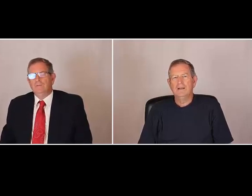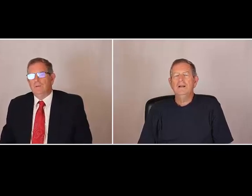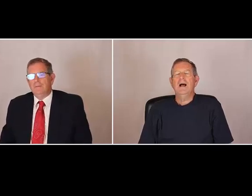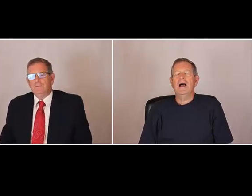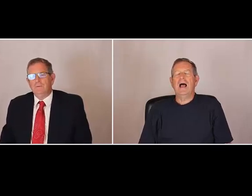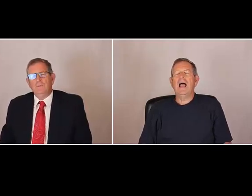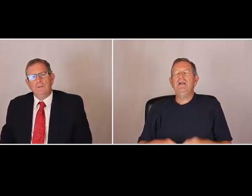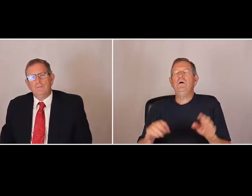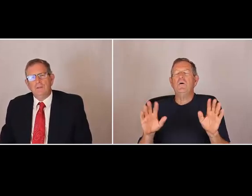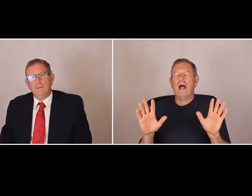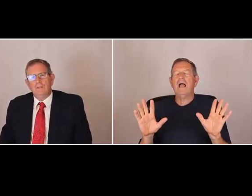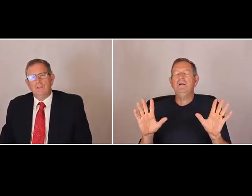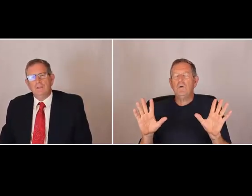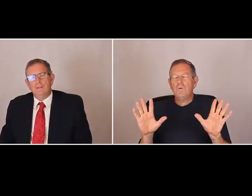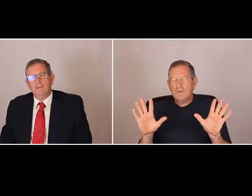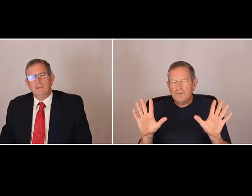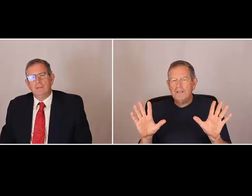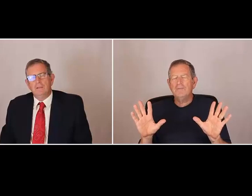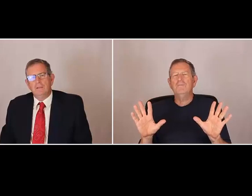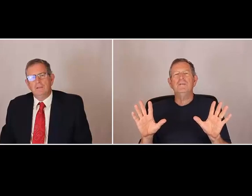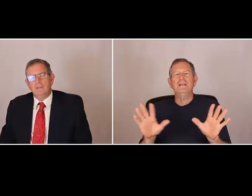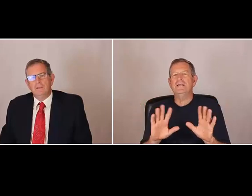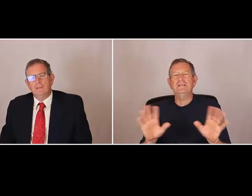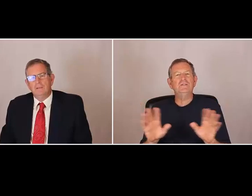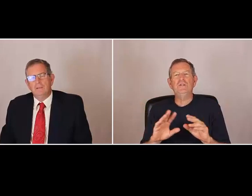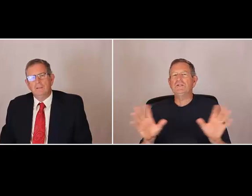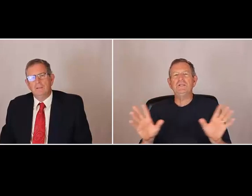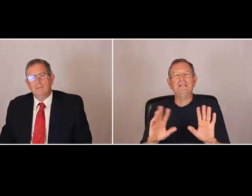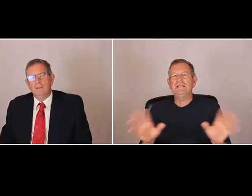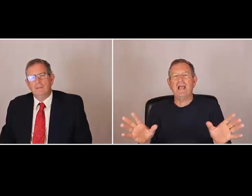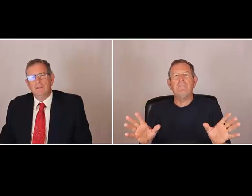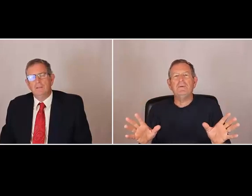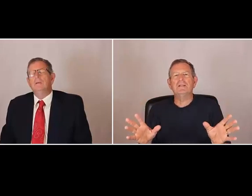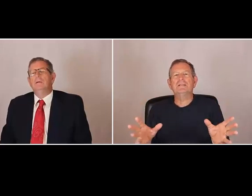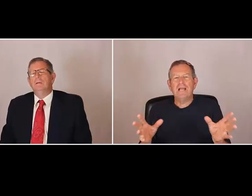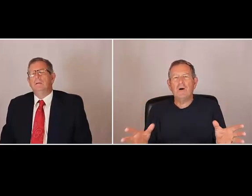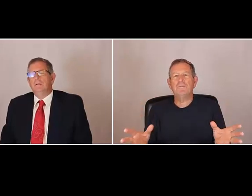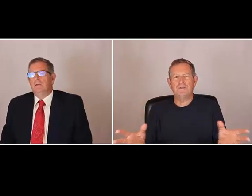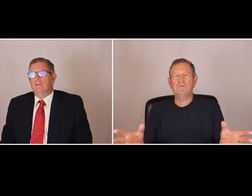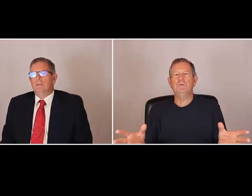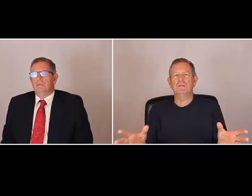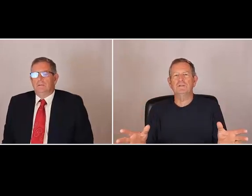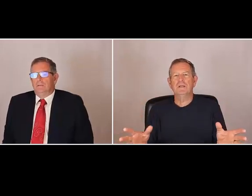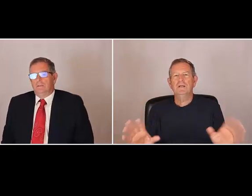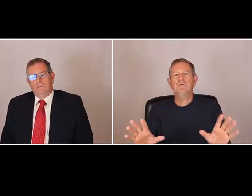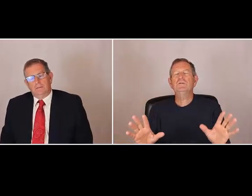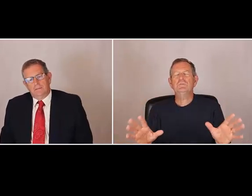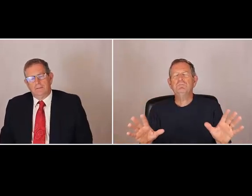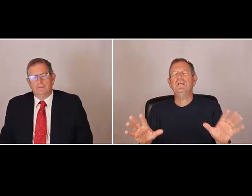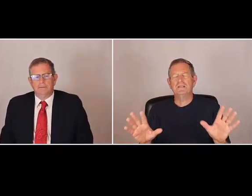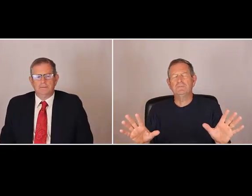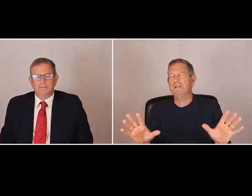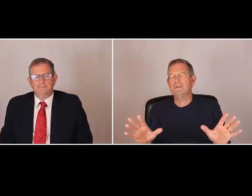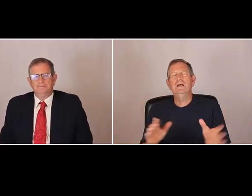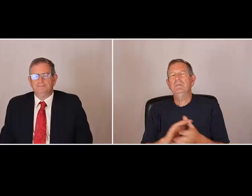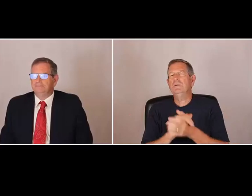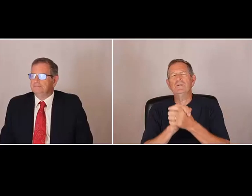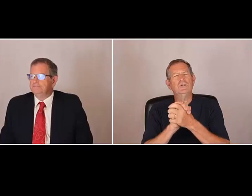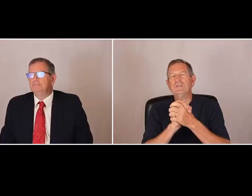That's absolutely... I know where you live. This is just an example. It's to help the students. So just please,